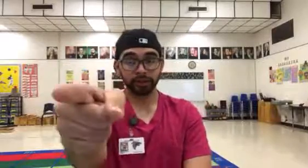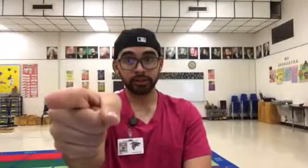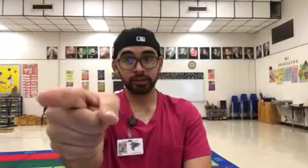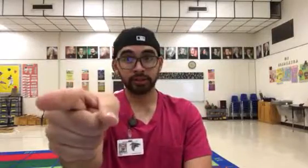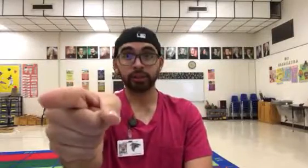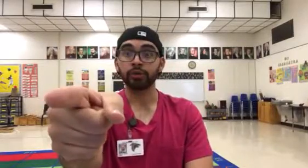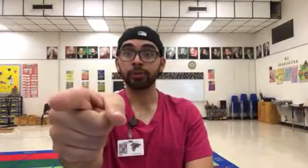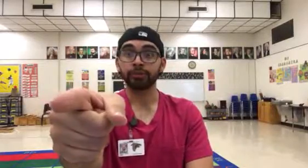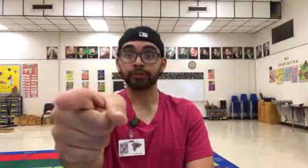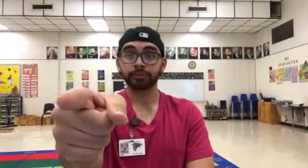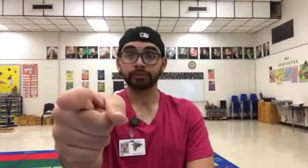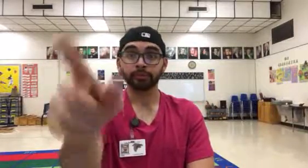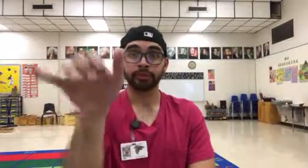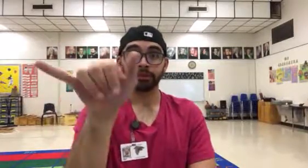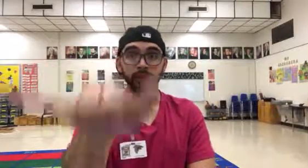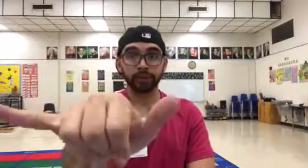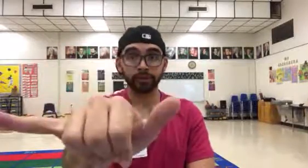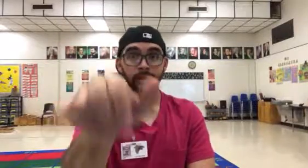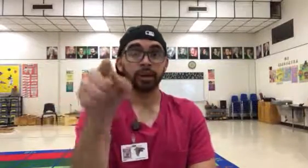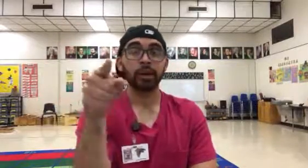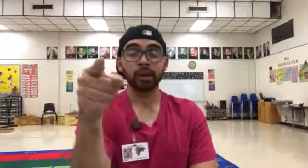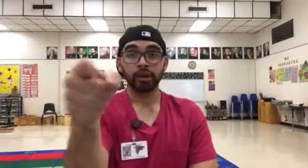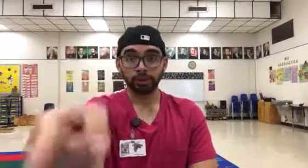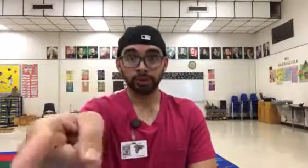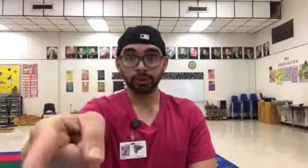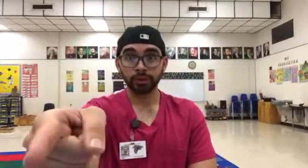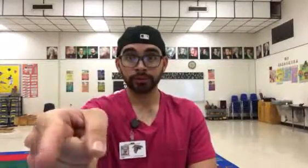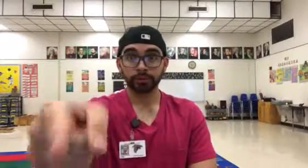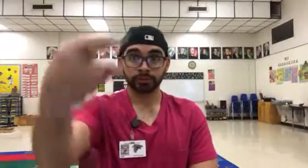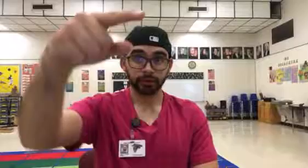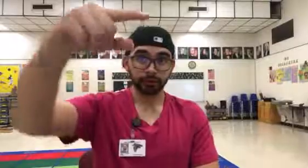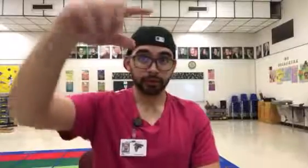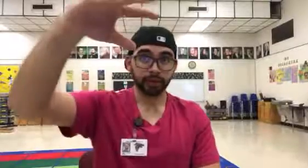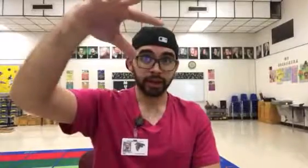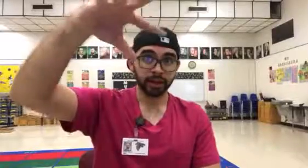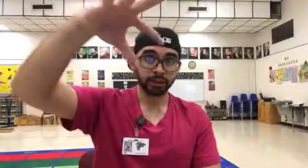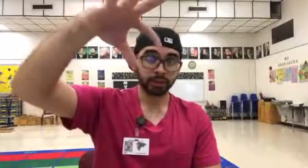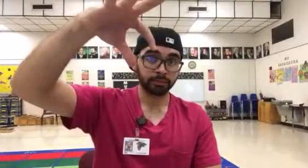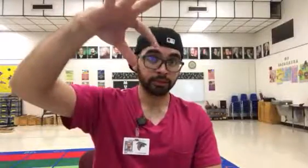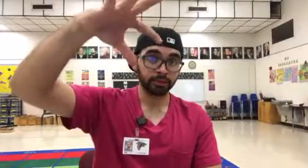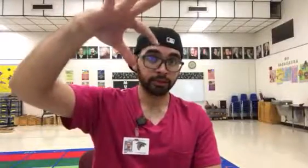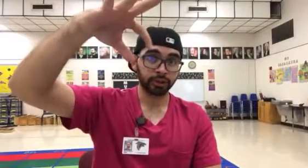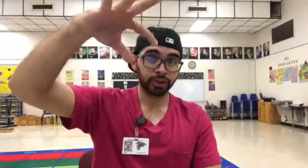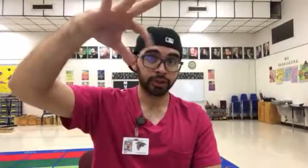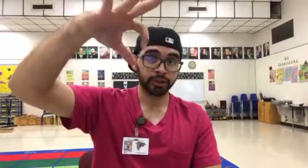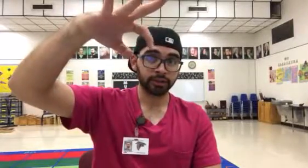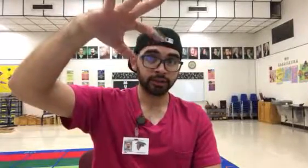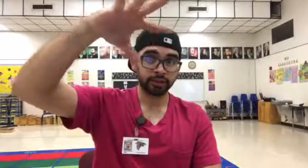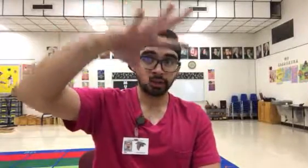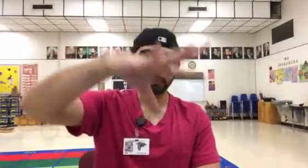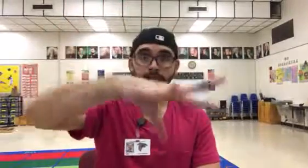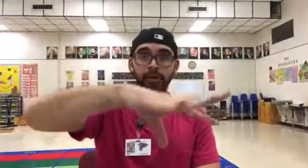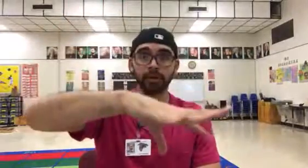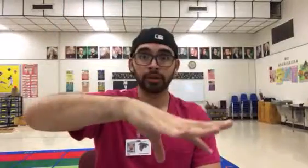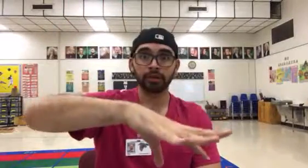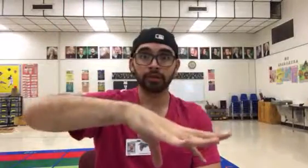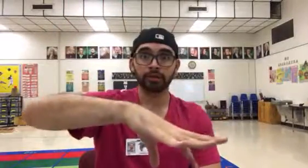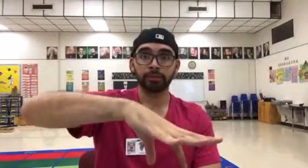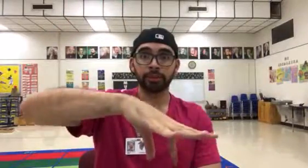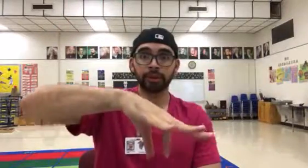point you. So that's where you'll, for find, you're gonna use your index and your thumb, go from the